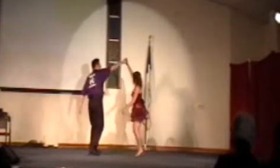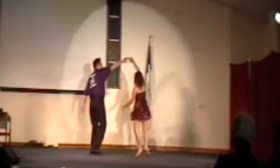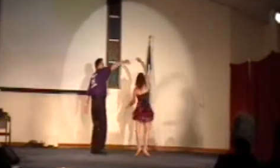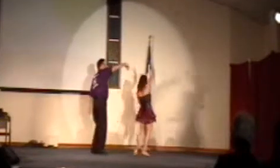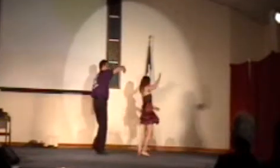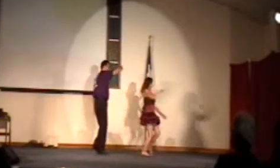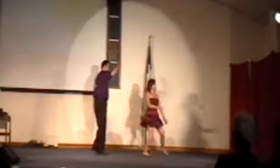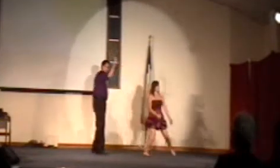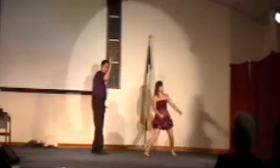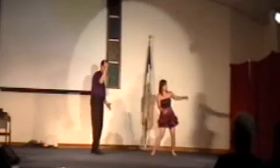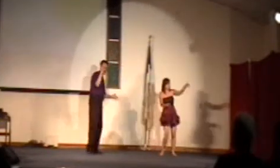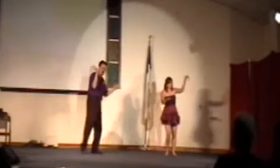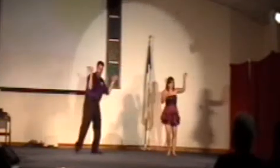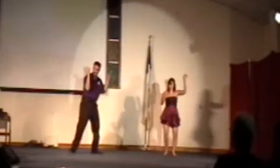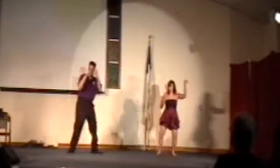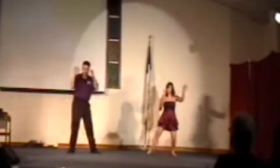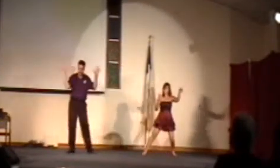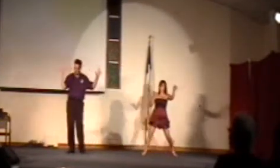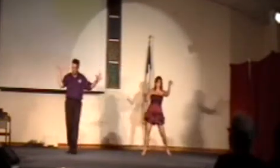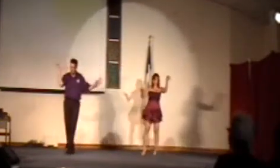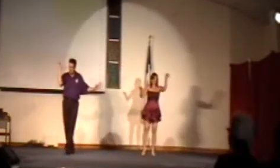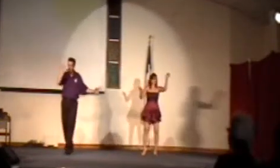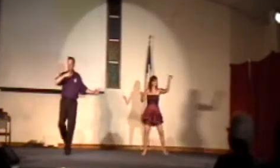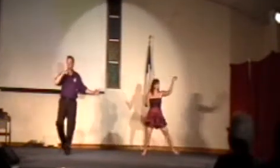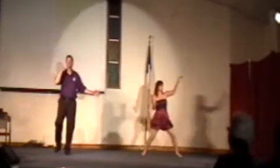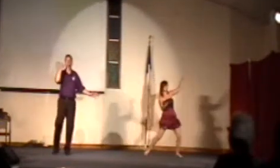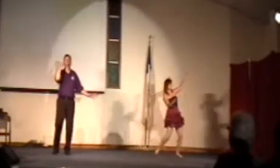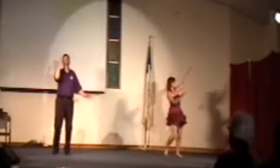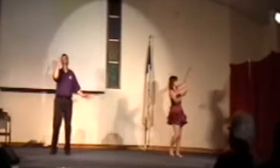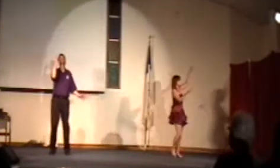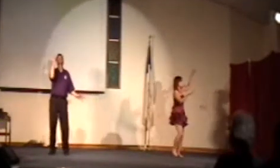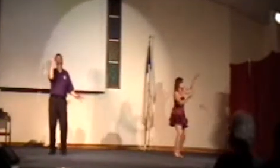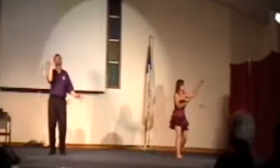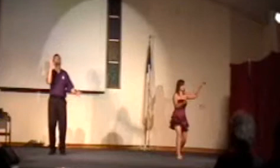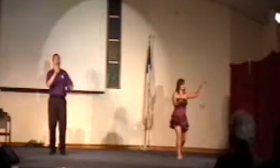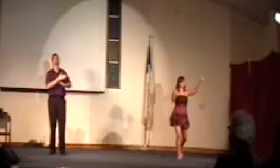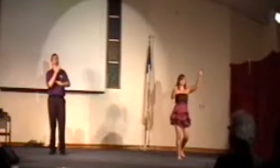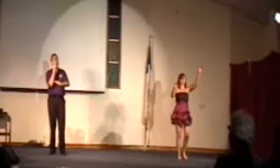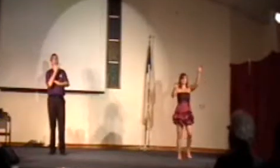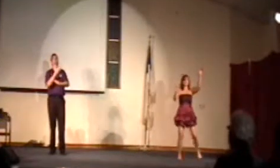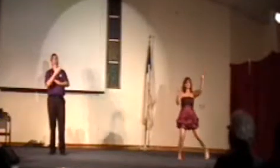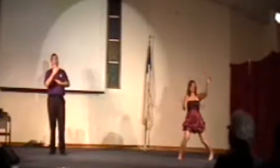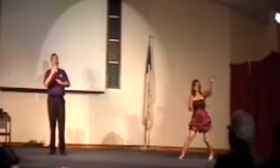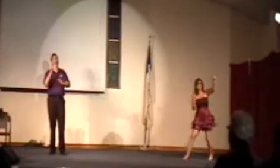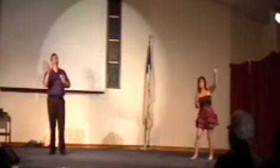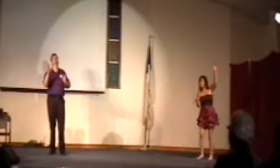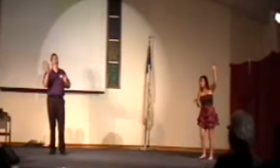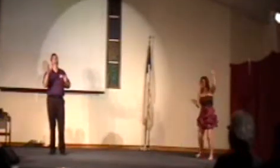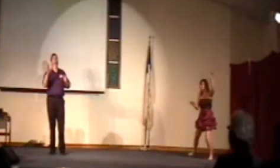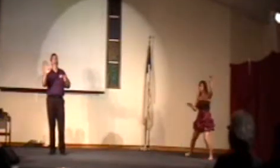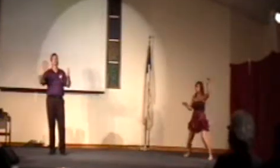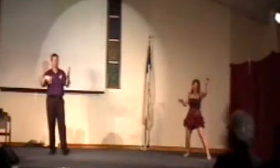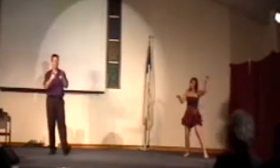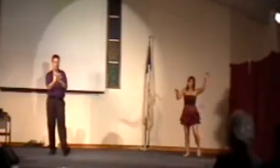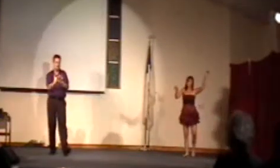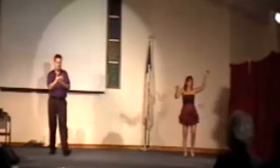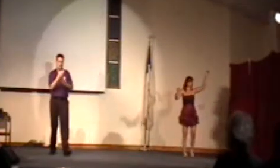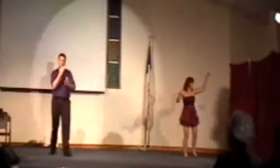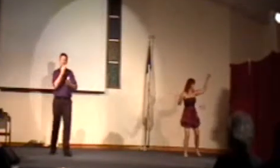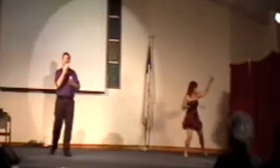Cinderella And wanna miss even one song Cause it's too